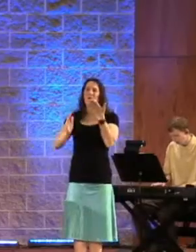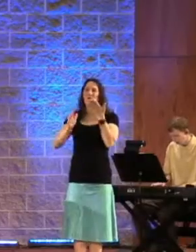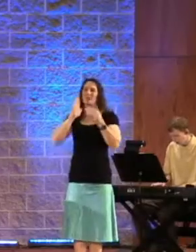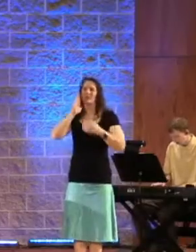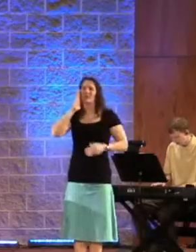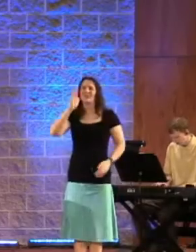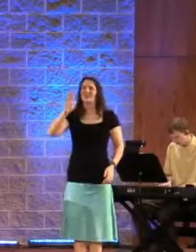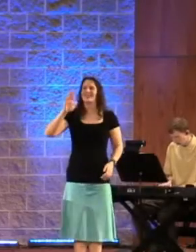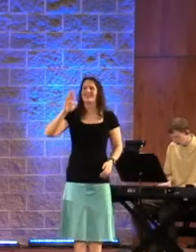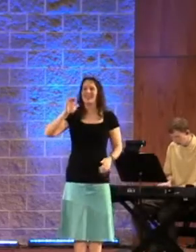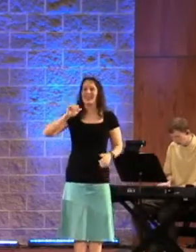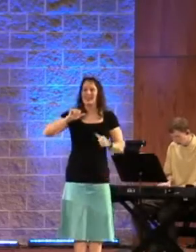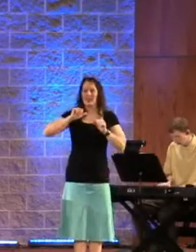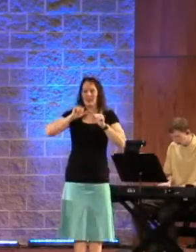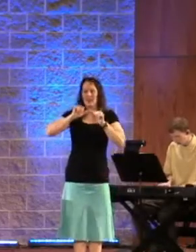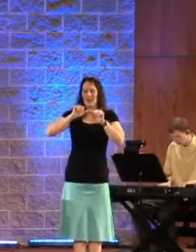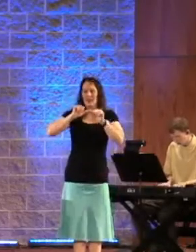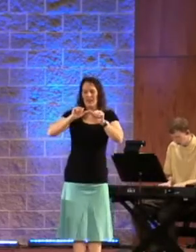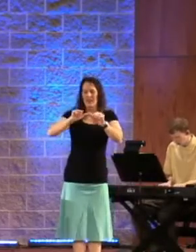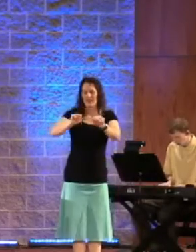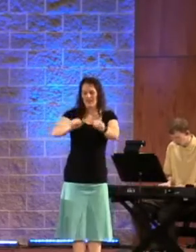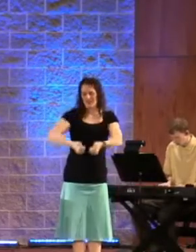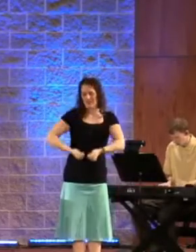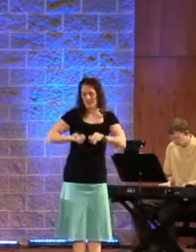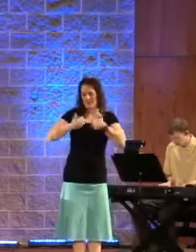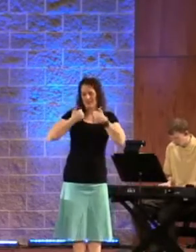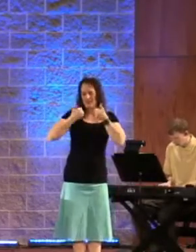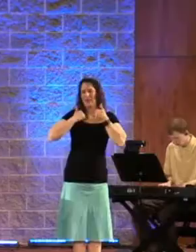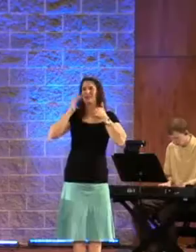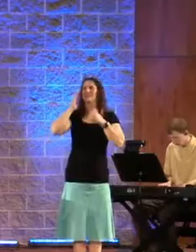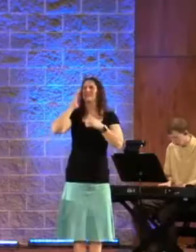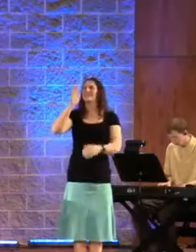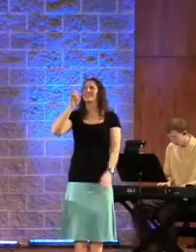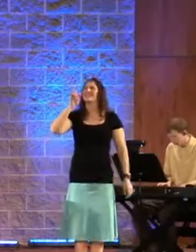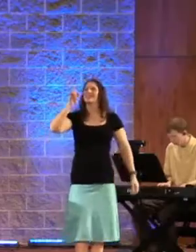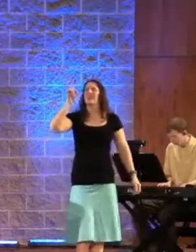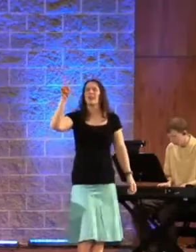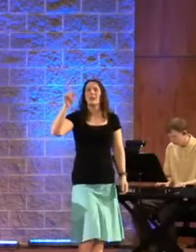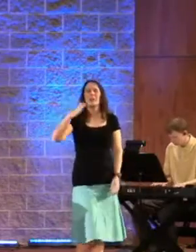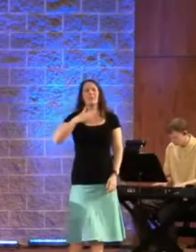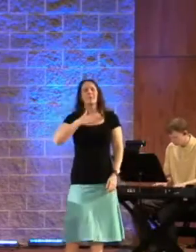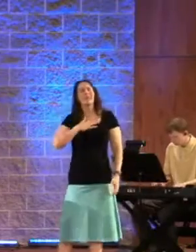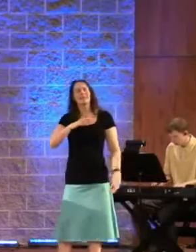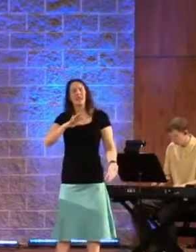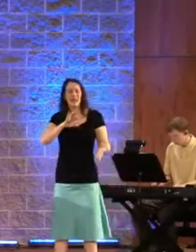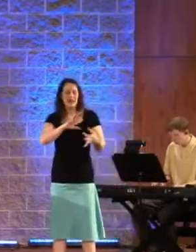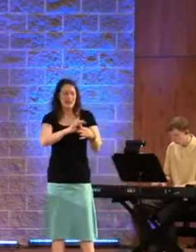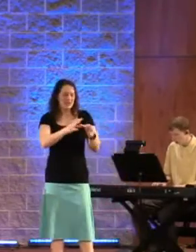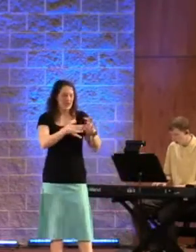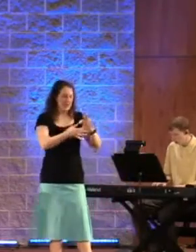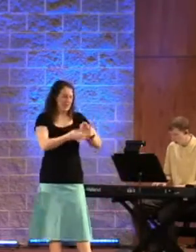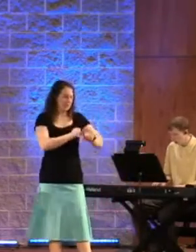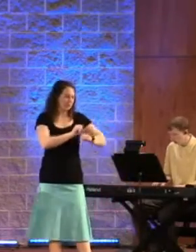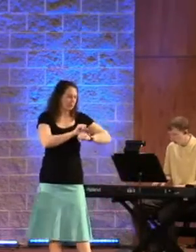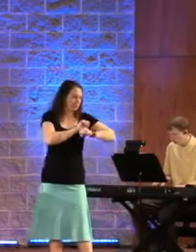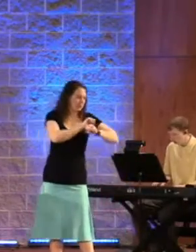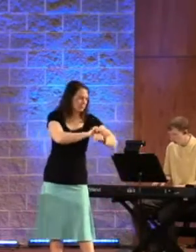as long as life endures. My chains